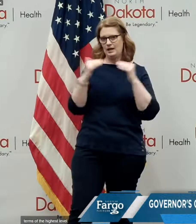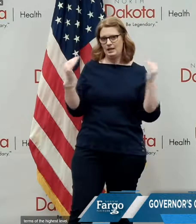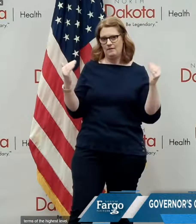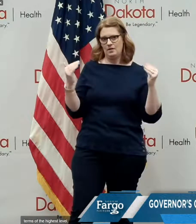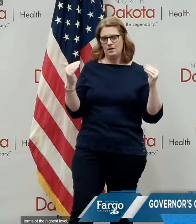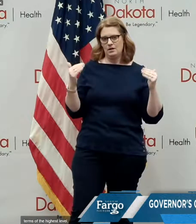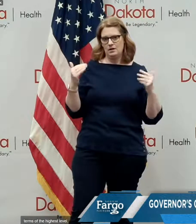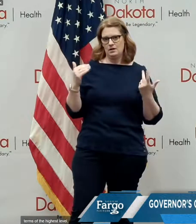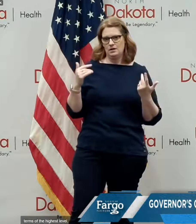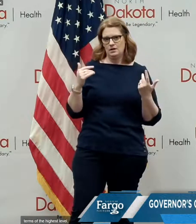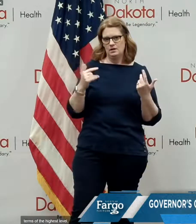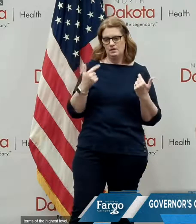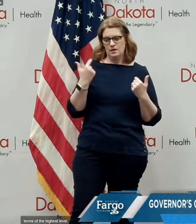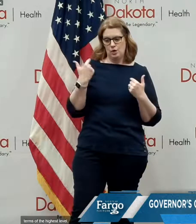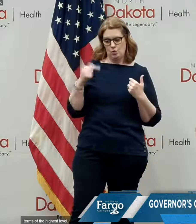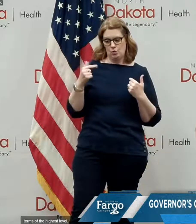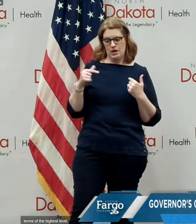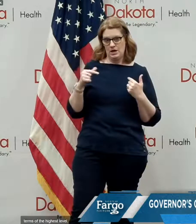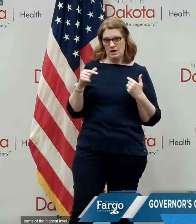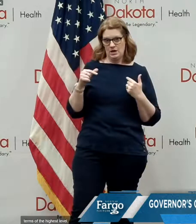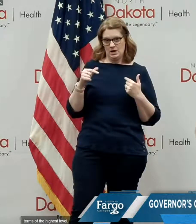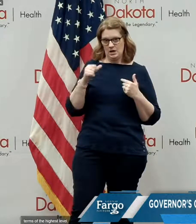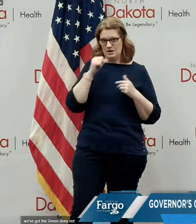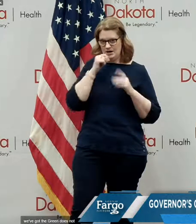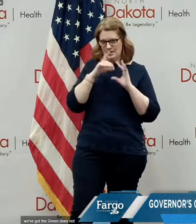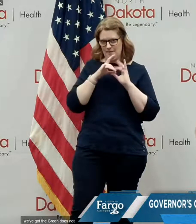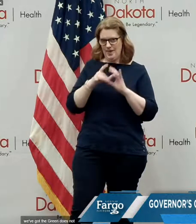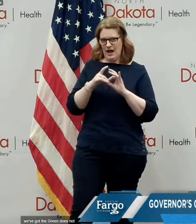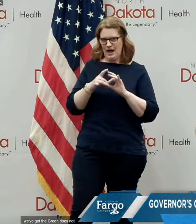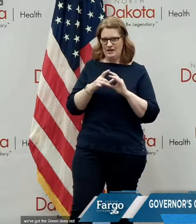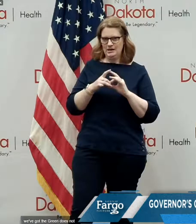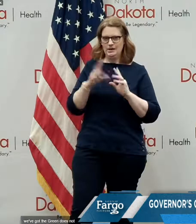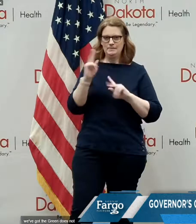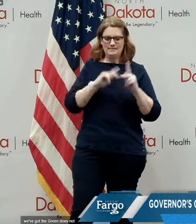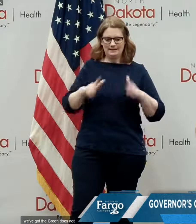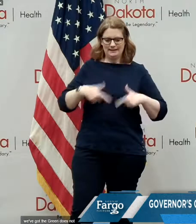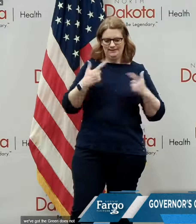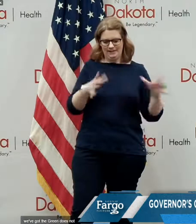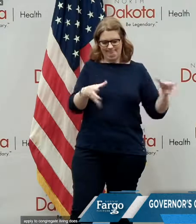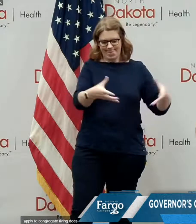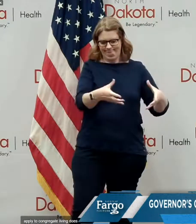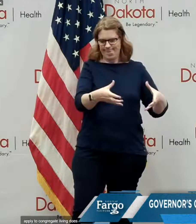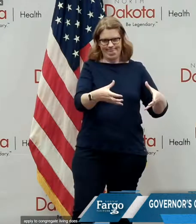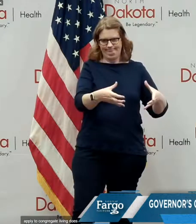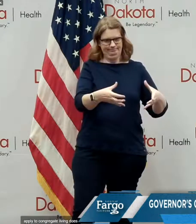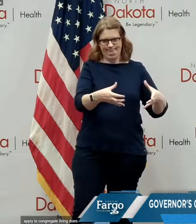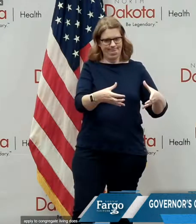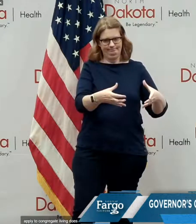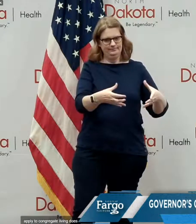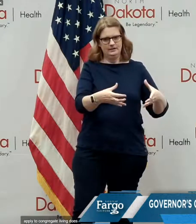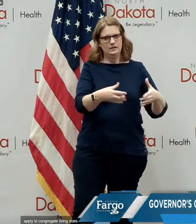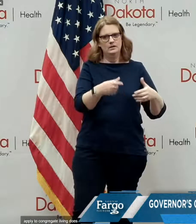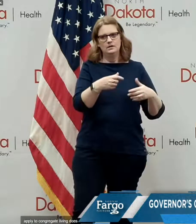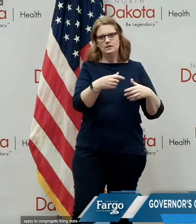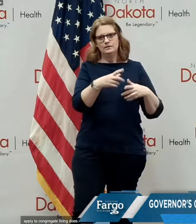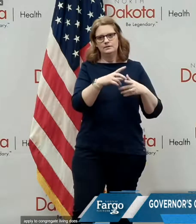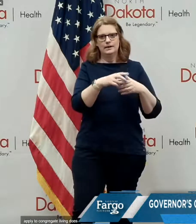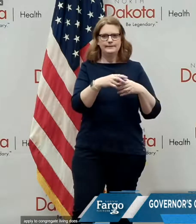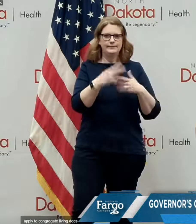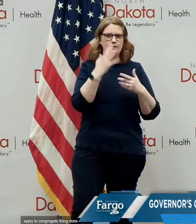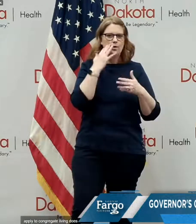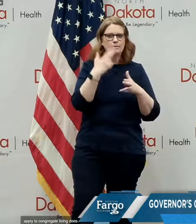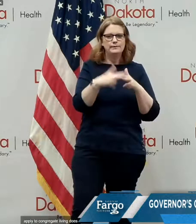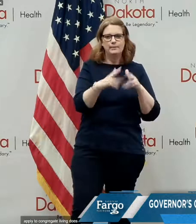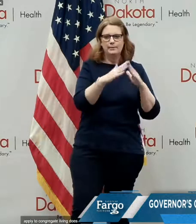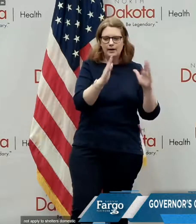the green does not apply to congregate living, does not apply to shelters, domestic, homeless,